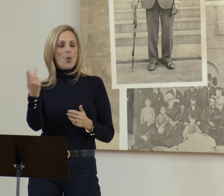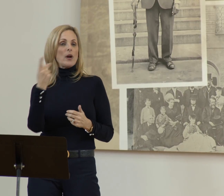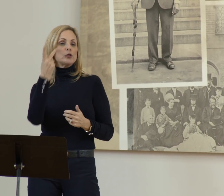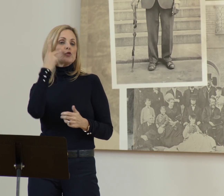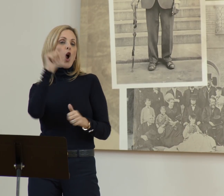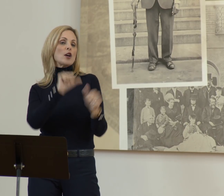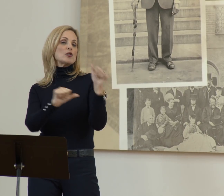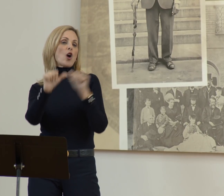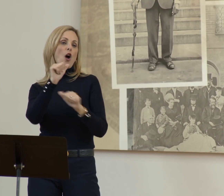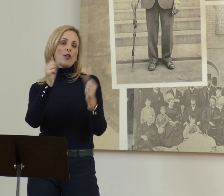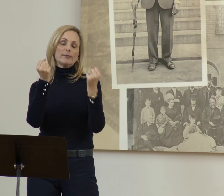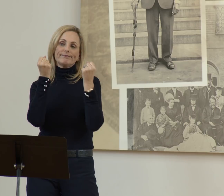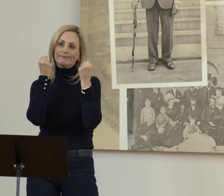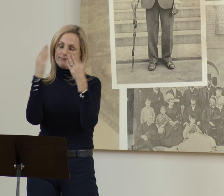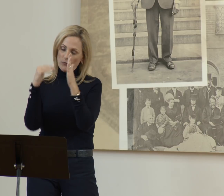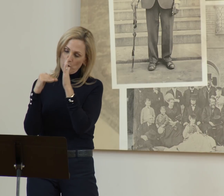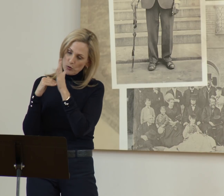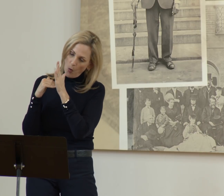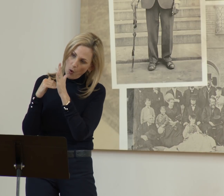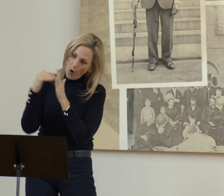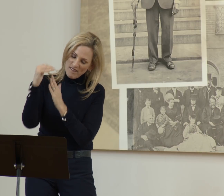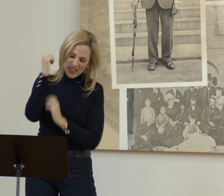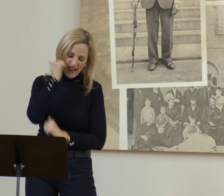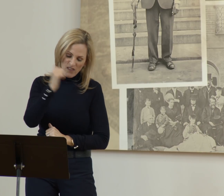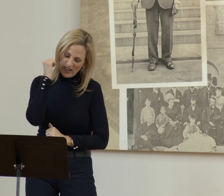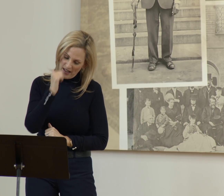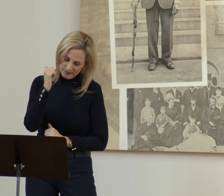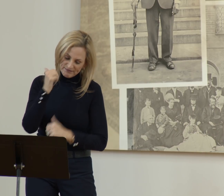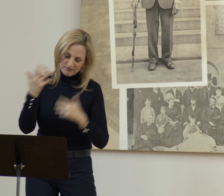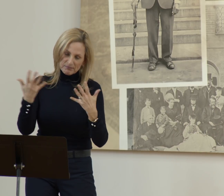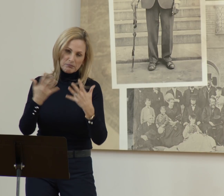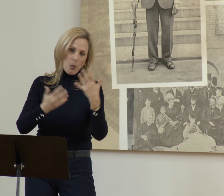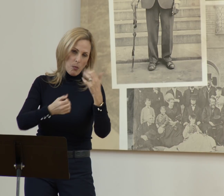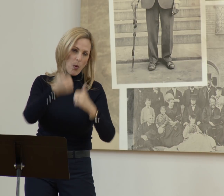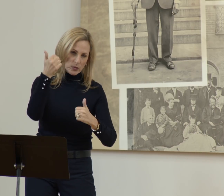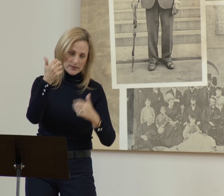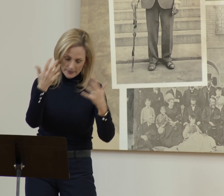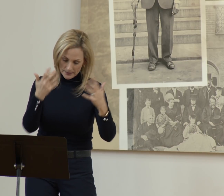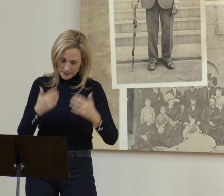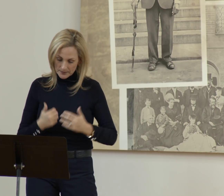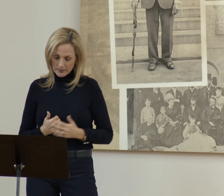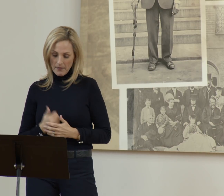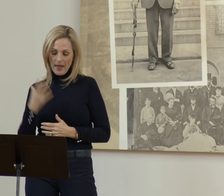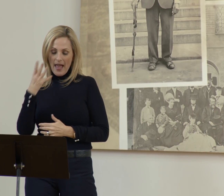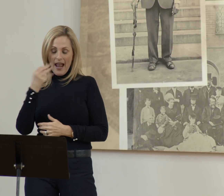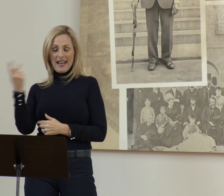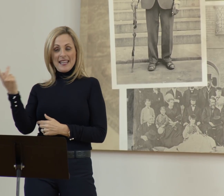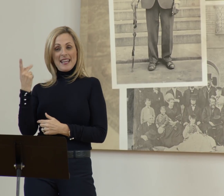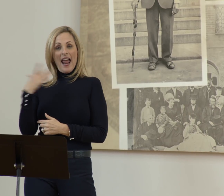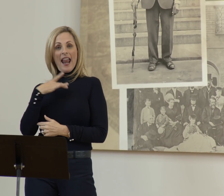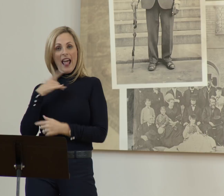He was someone I got to know well in the last 5 years of his life. We saw each other frequently, almost every